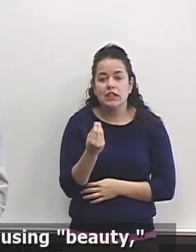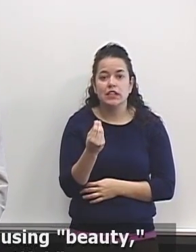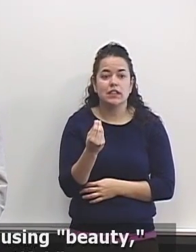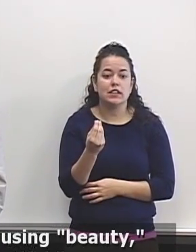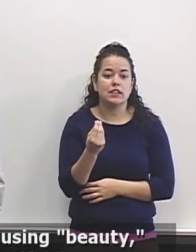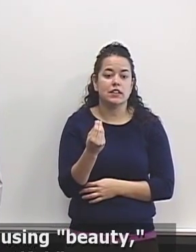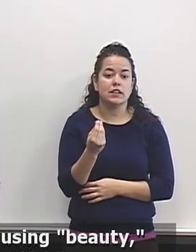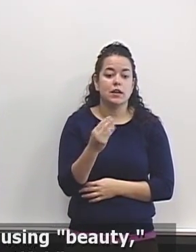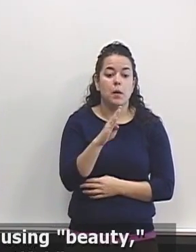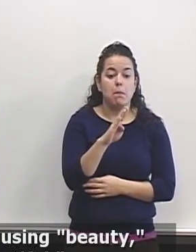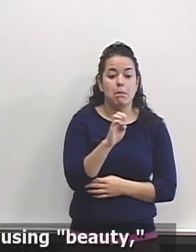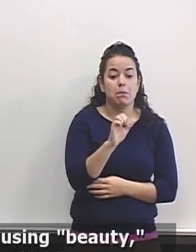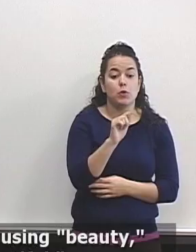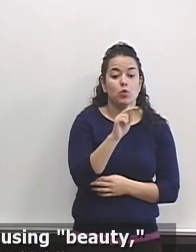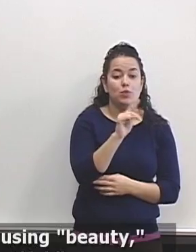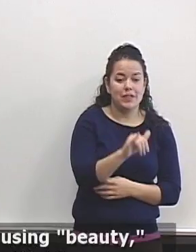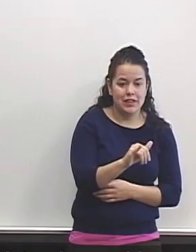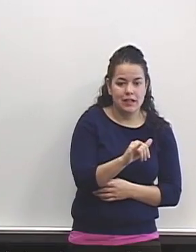beautiful,